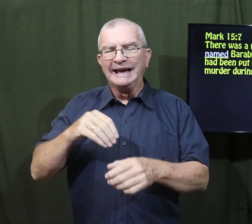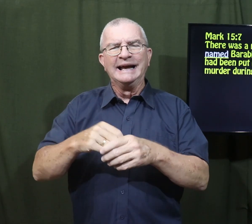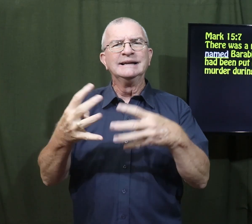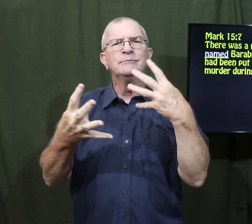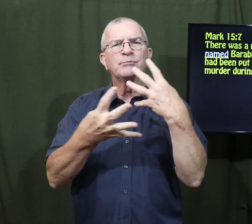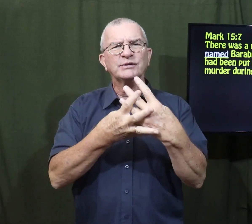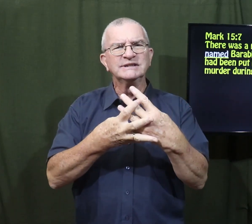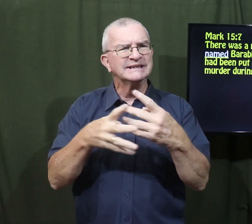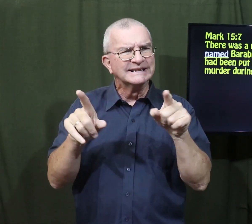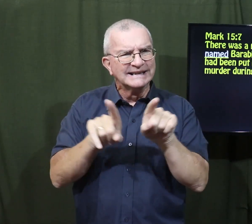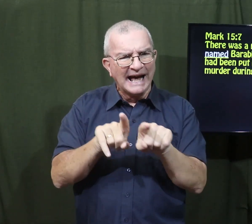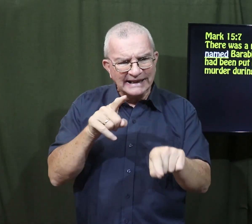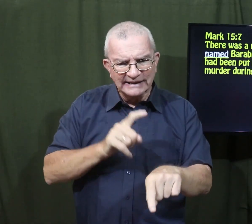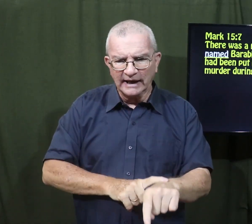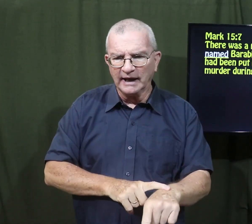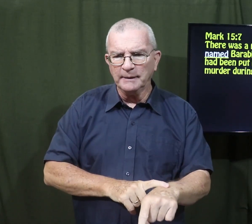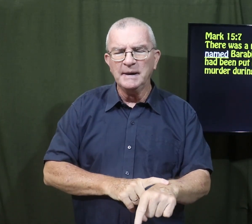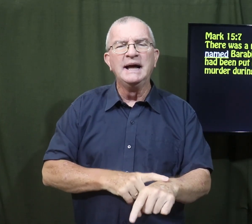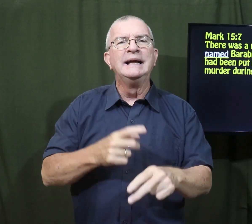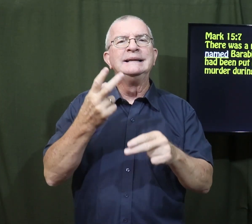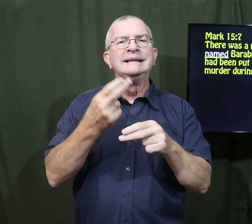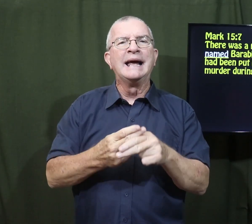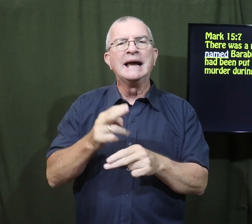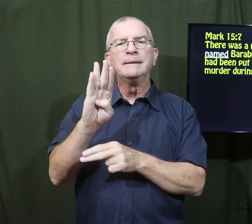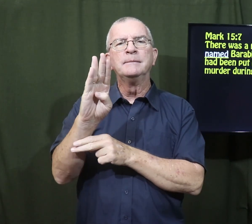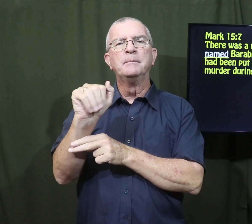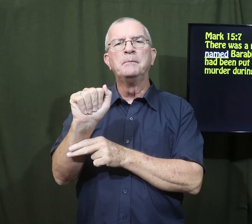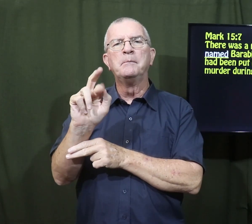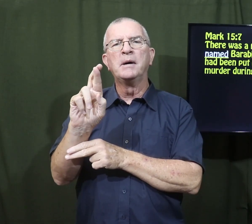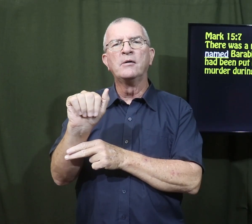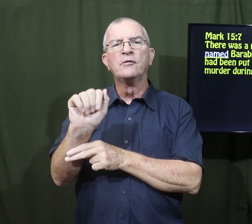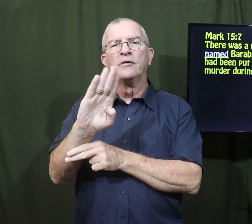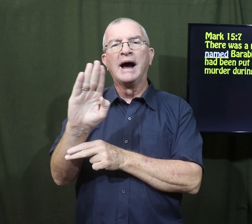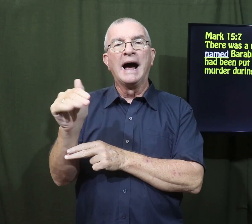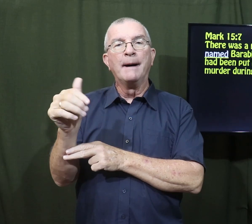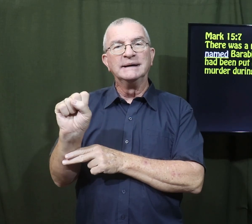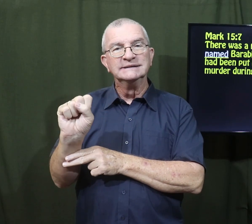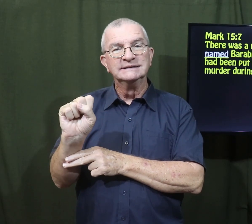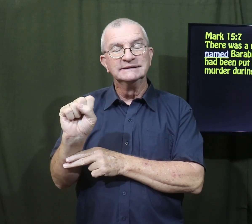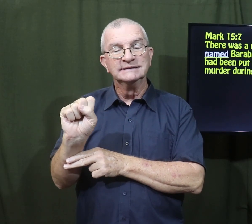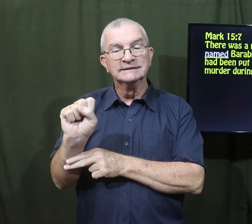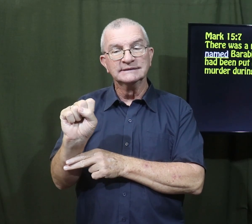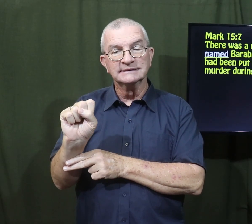man in prison at that time named Barabbas.